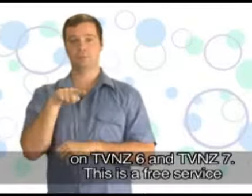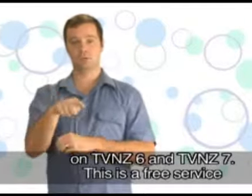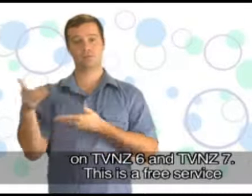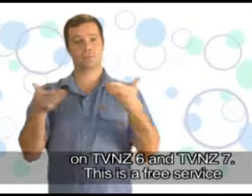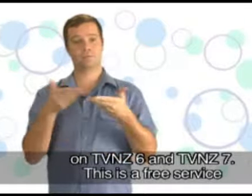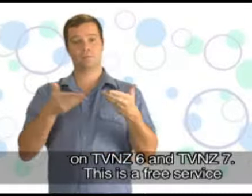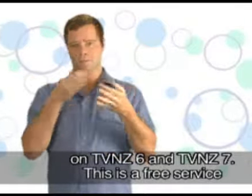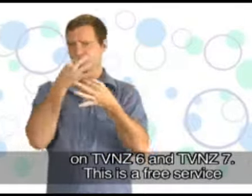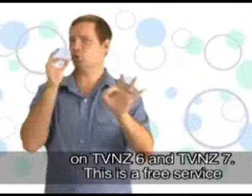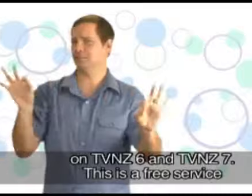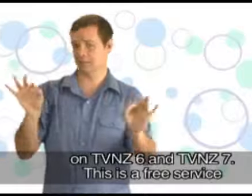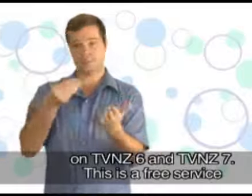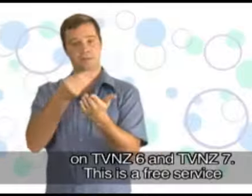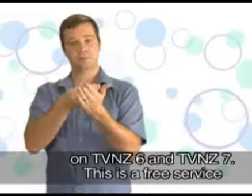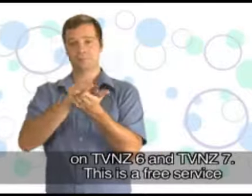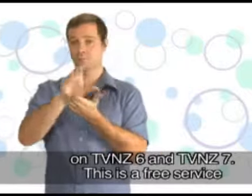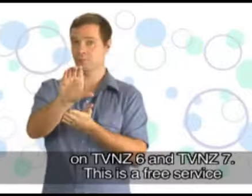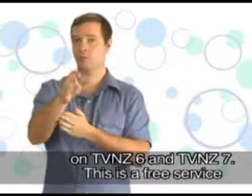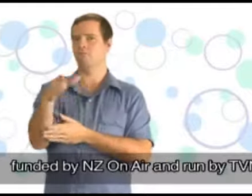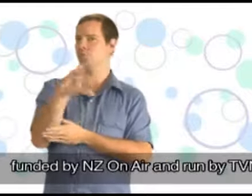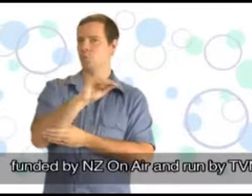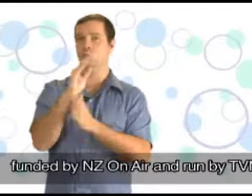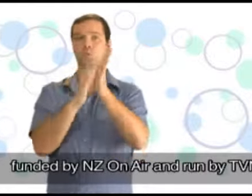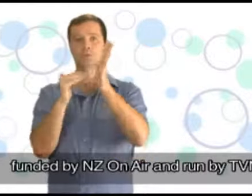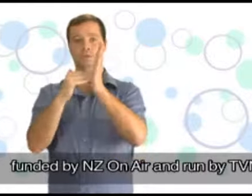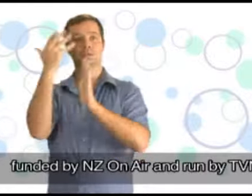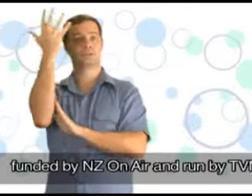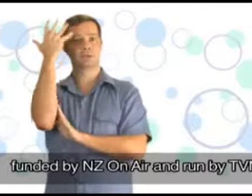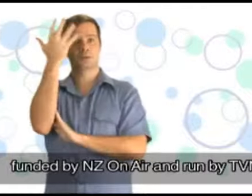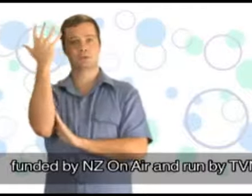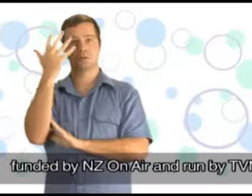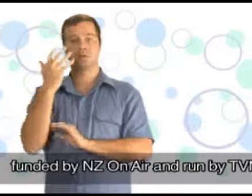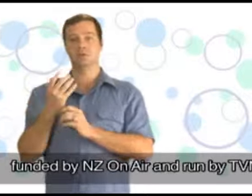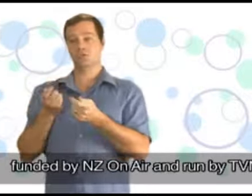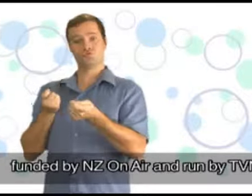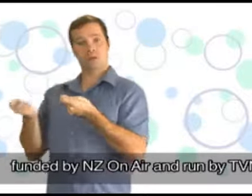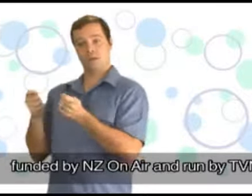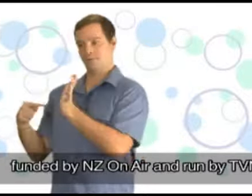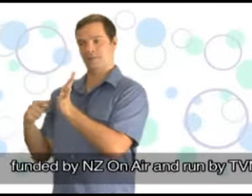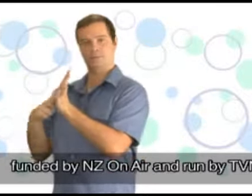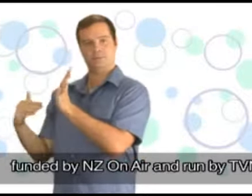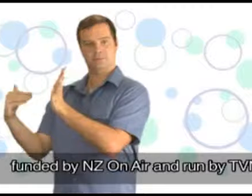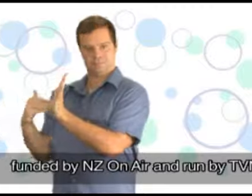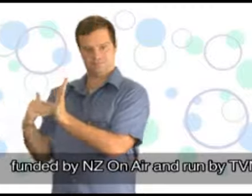and TVNZ7. This is a free service funded by New Zealand On Air and run by TVNZ.